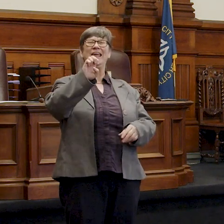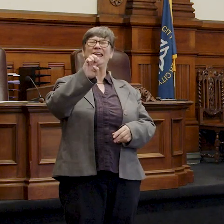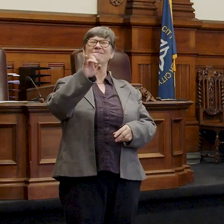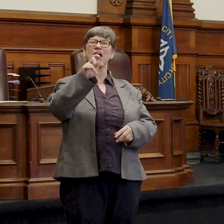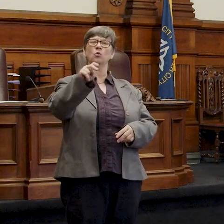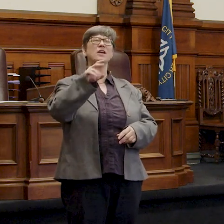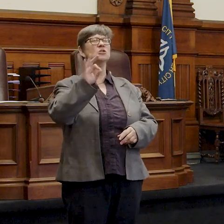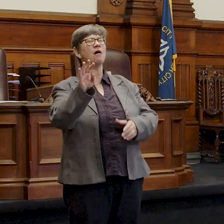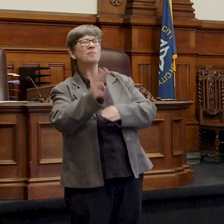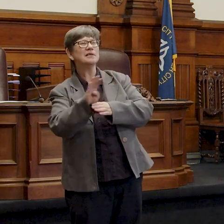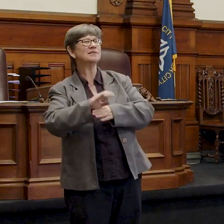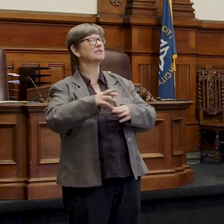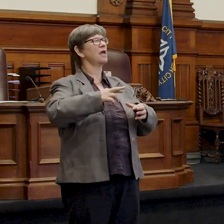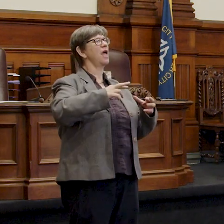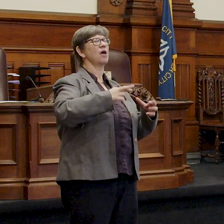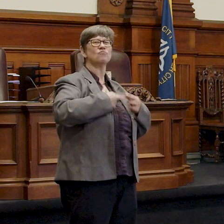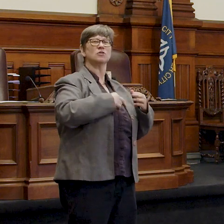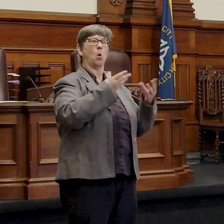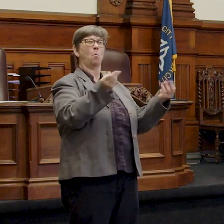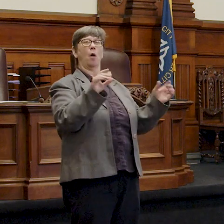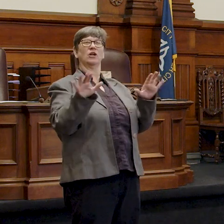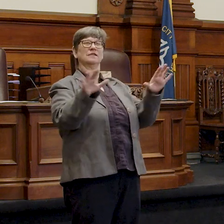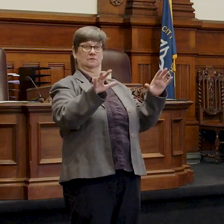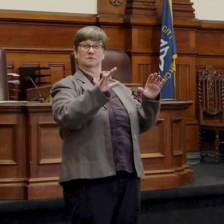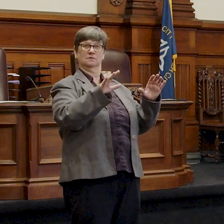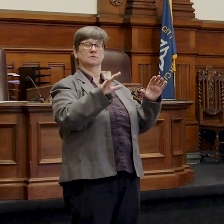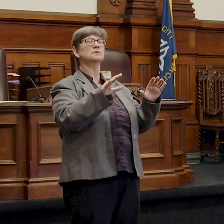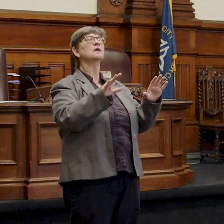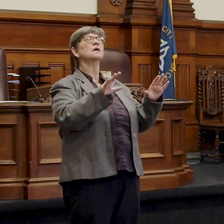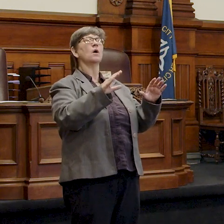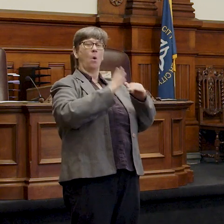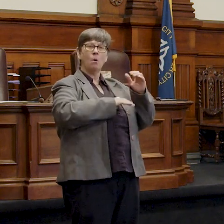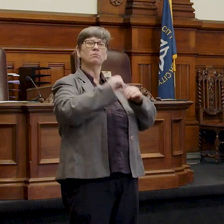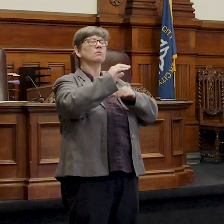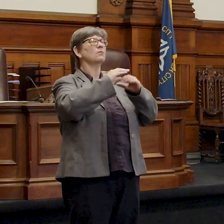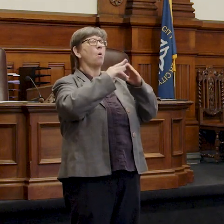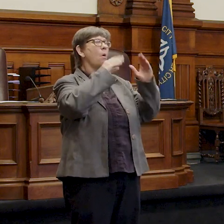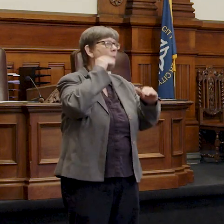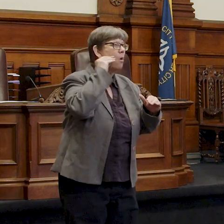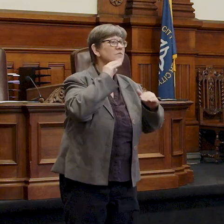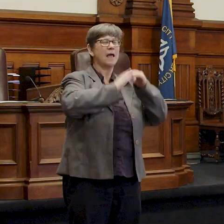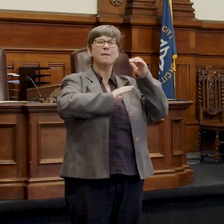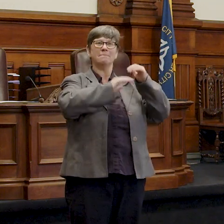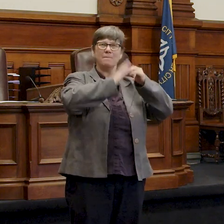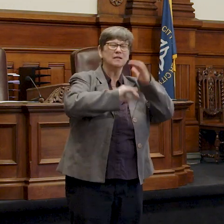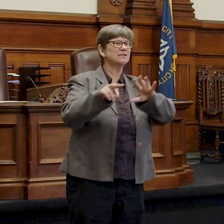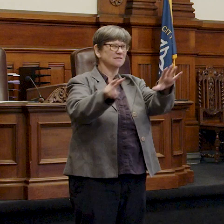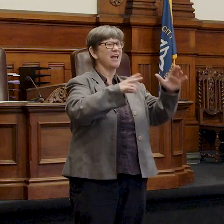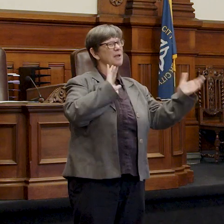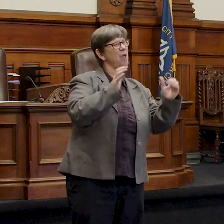business properties located in the city compared with current market data. This process occurs once every 4